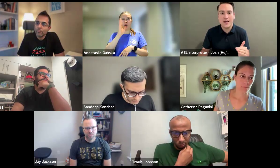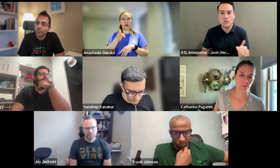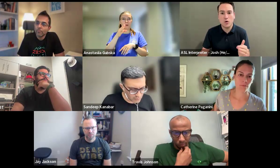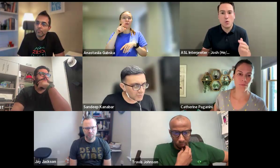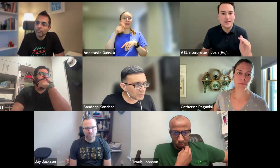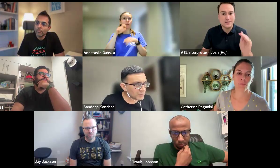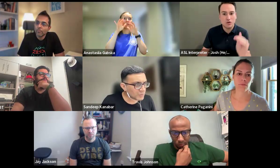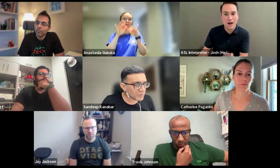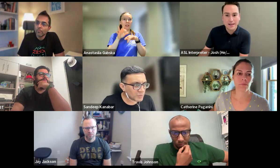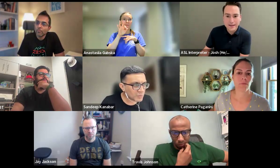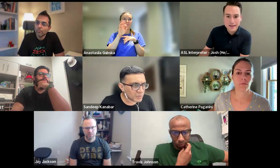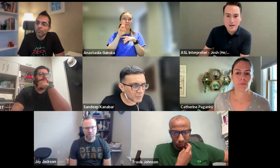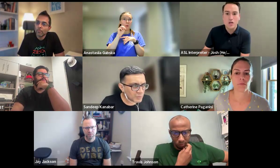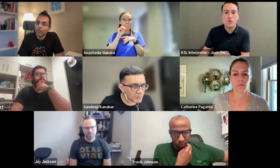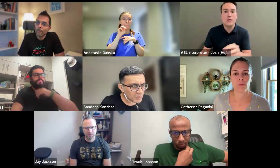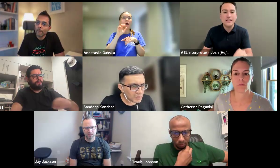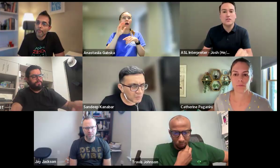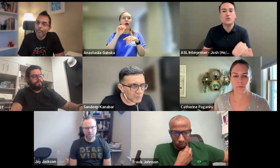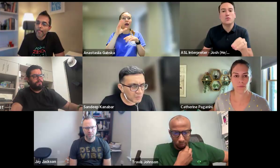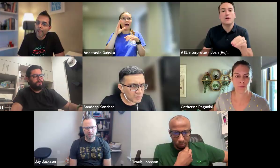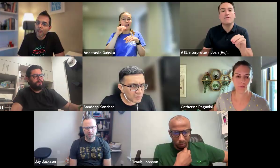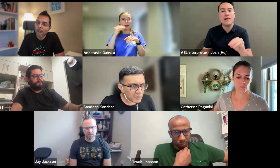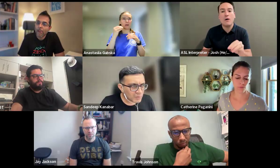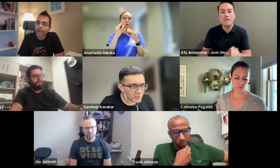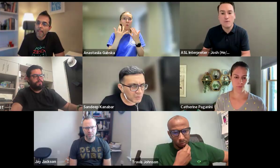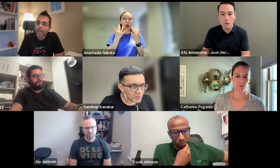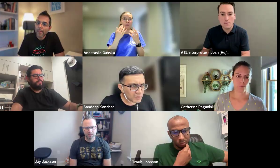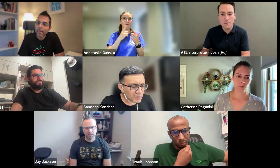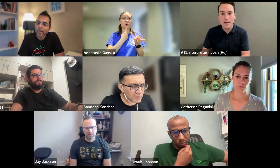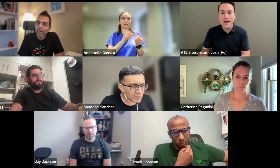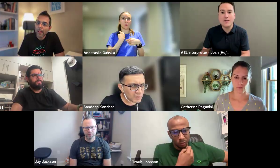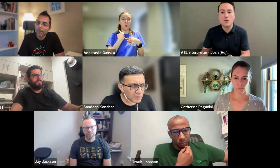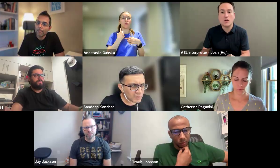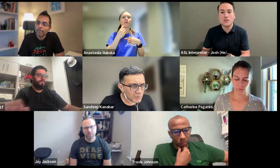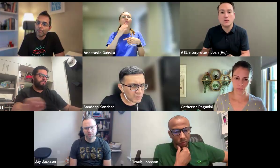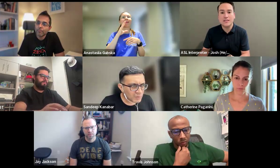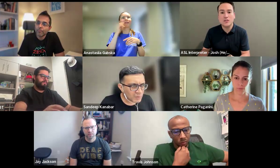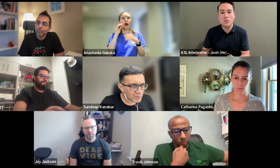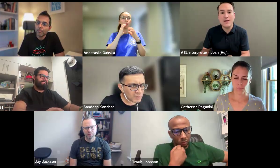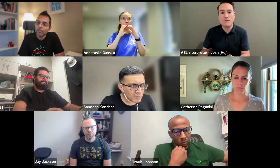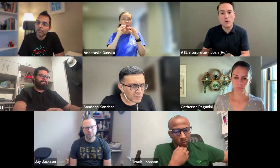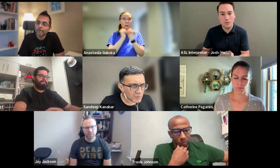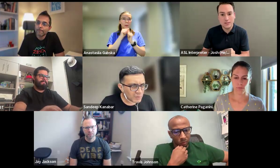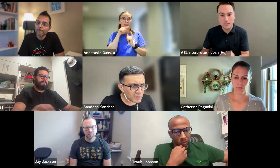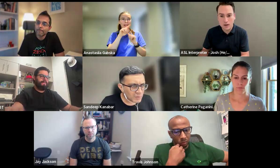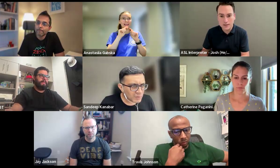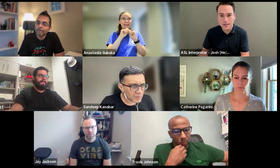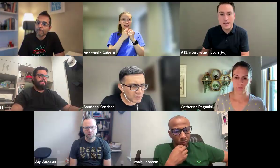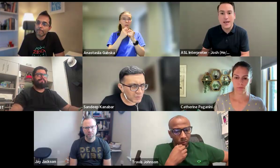can't request directly. You need to fill out a form, and then you also need to wait for a response